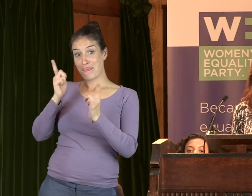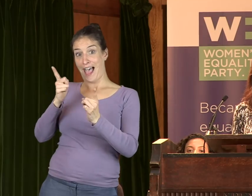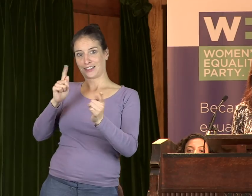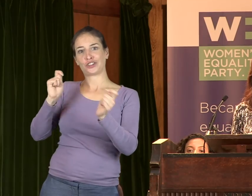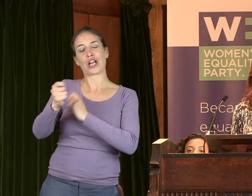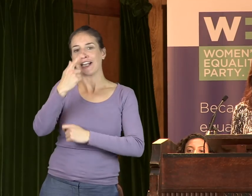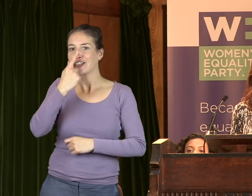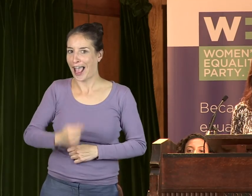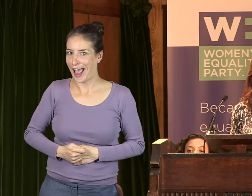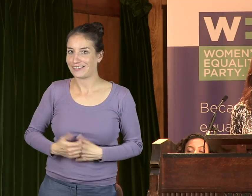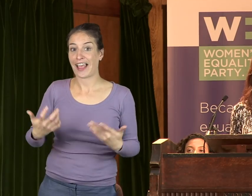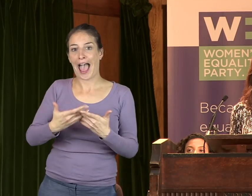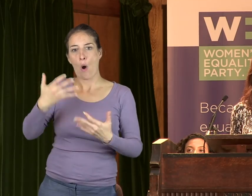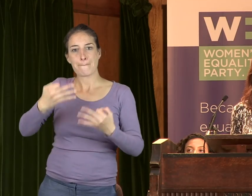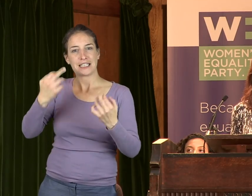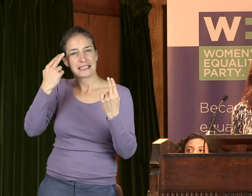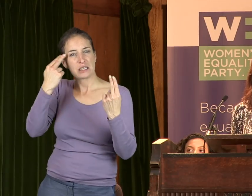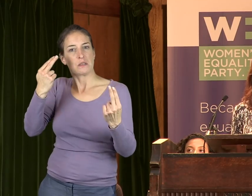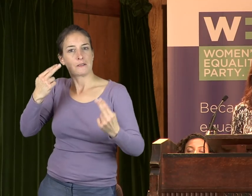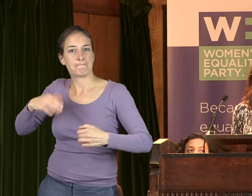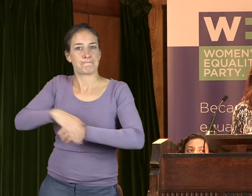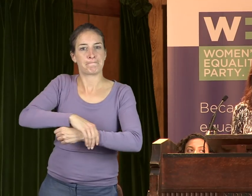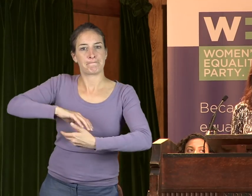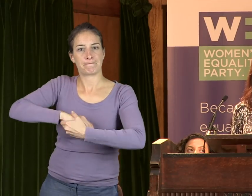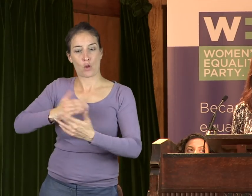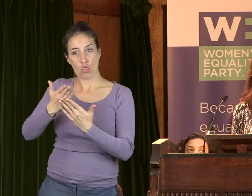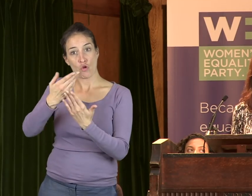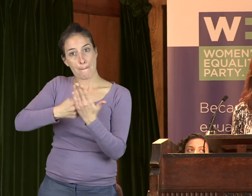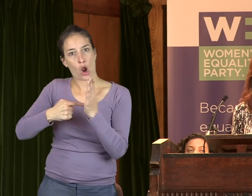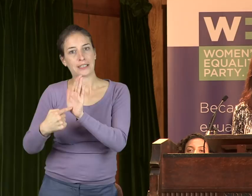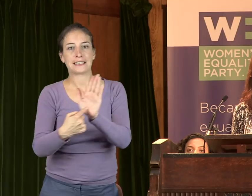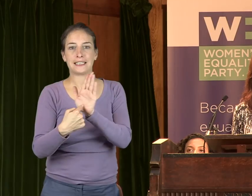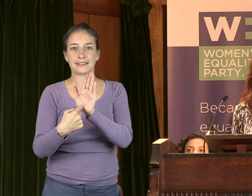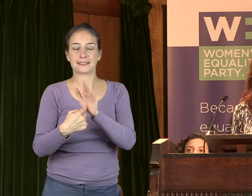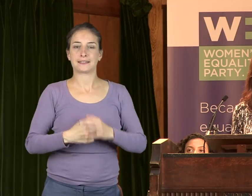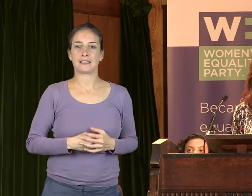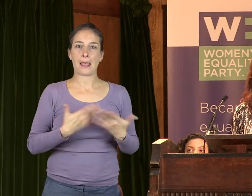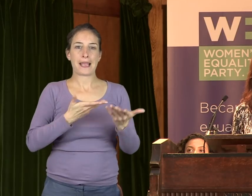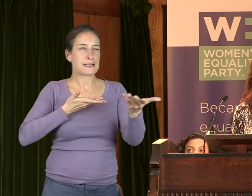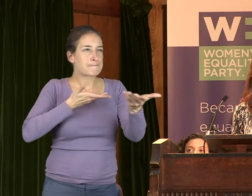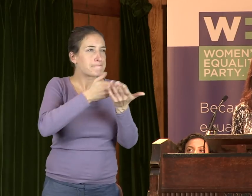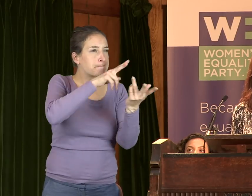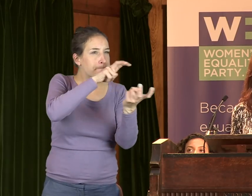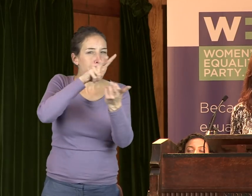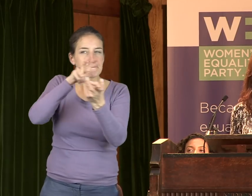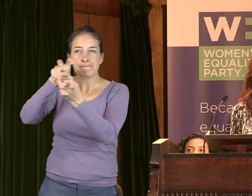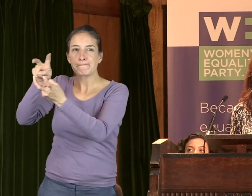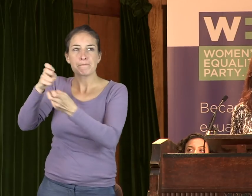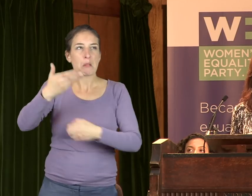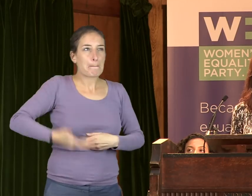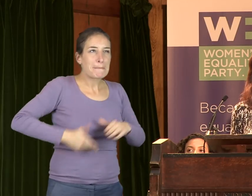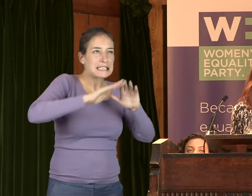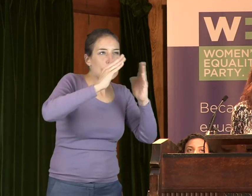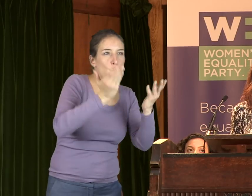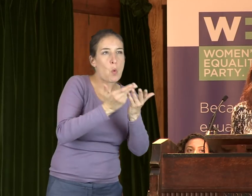will and with the policies that we're launching today. We've consulted with businesses and civil society. We've